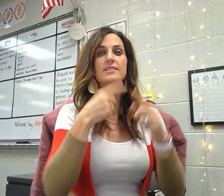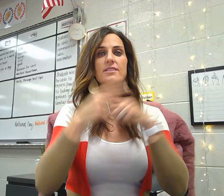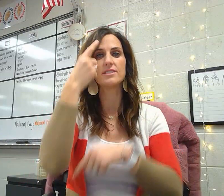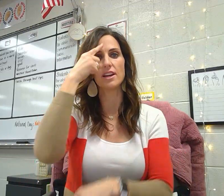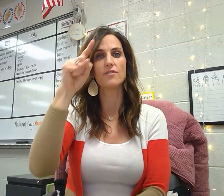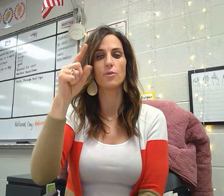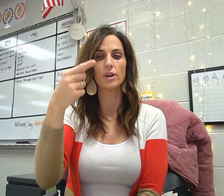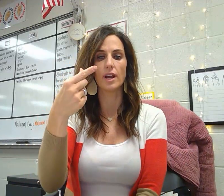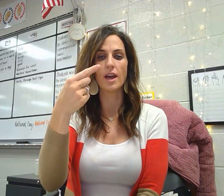Next, the sign for